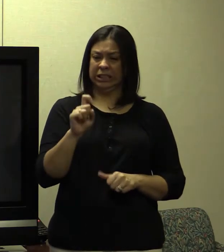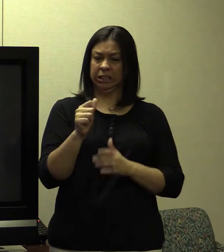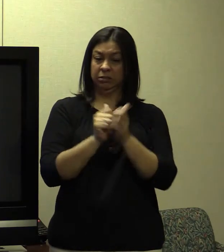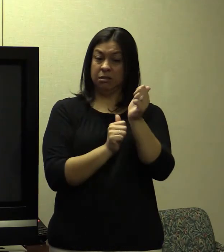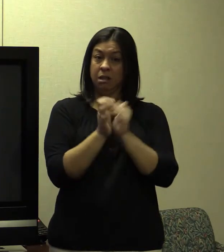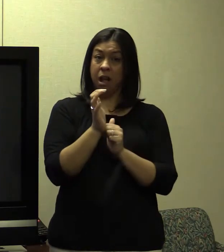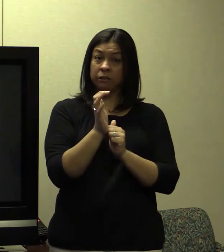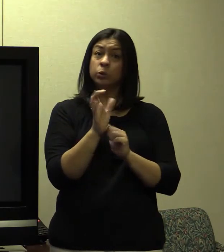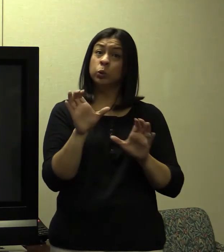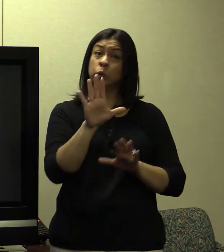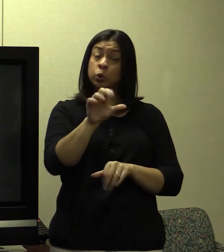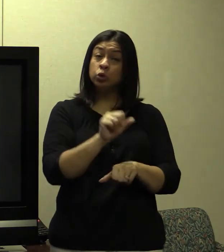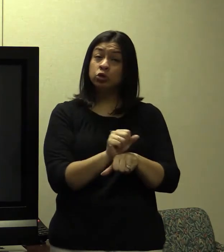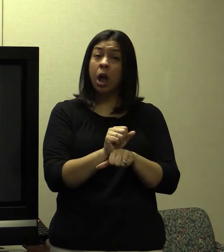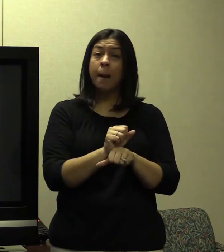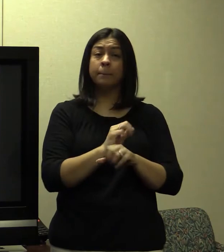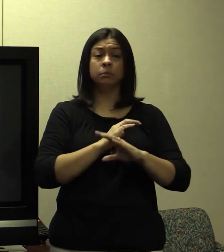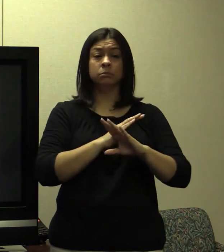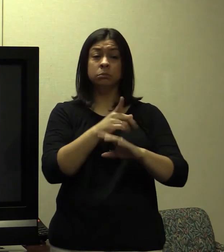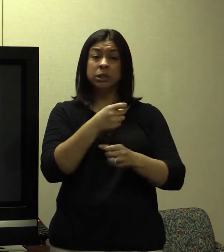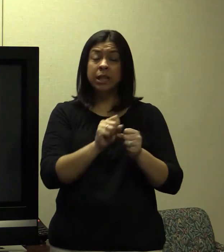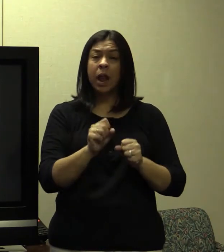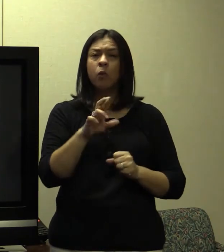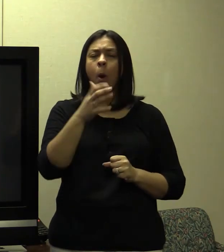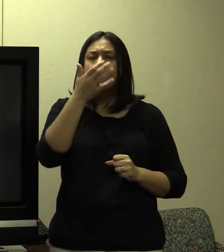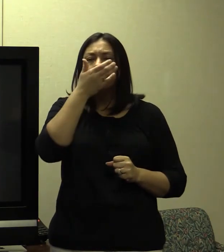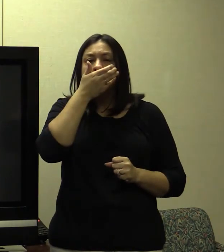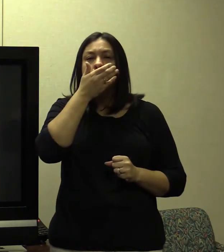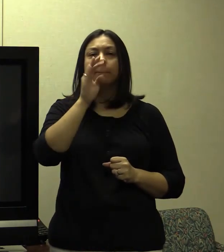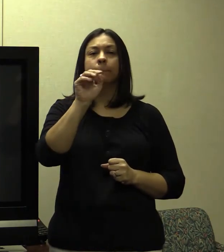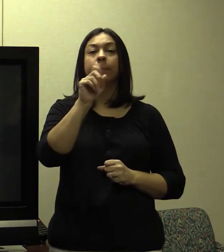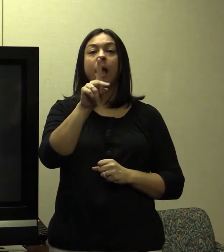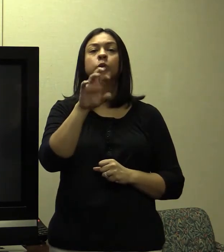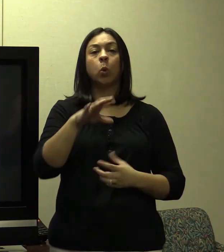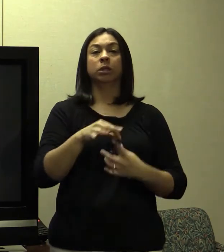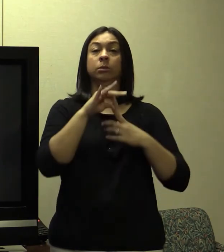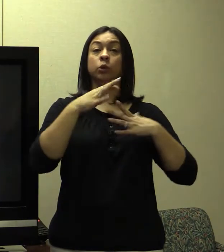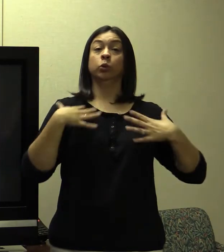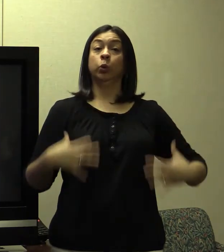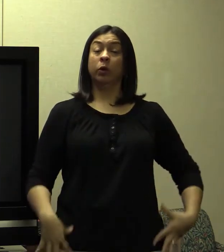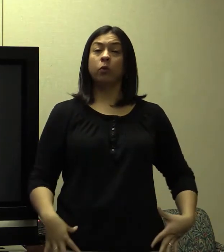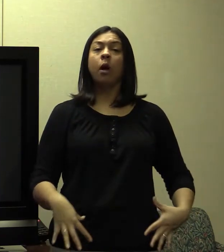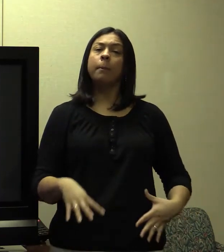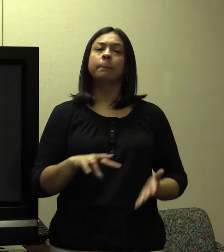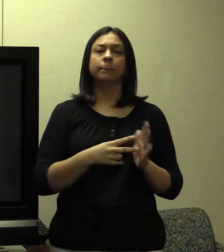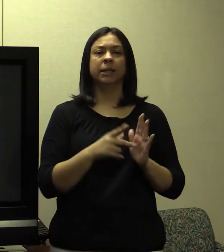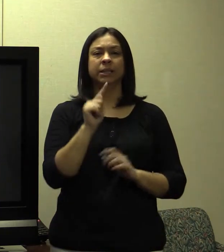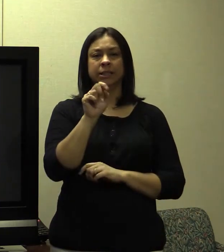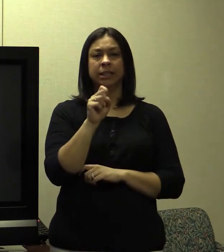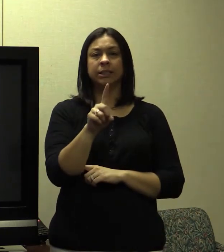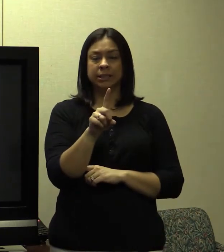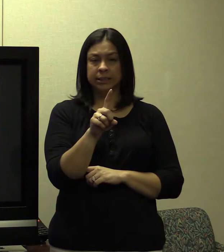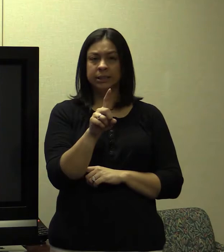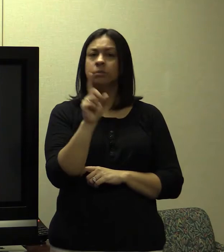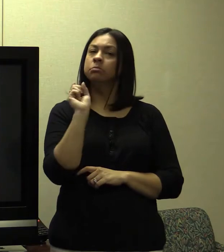you safe, or a mask, or special uniform, then it is up to Texas School for the Deaf to do that for you.